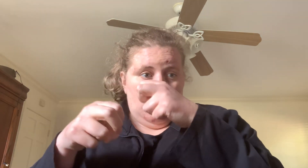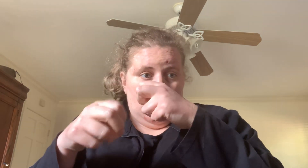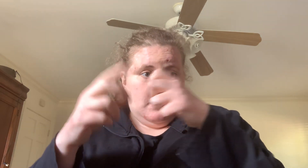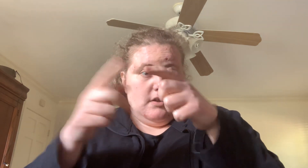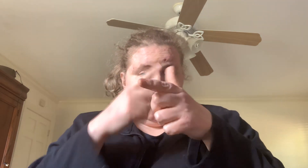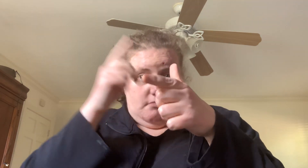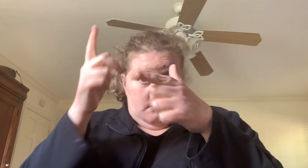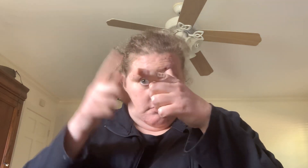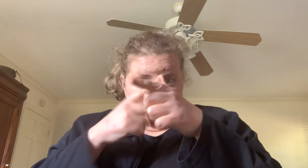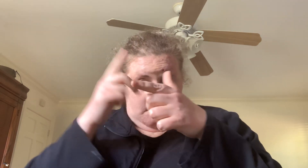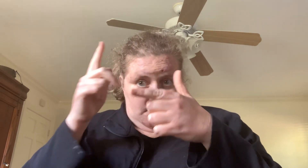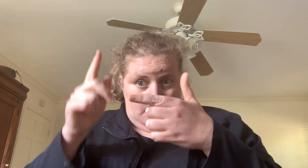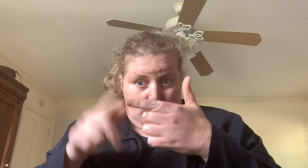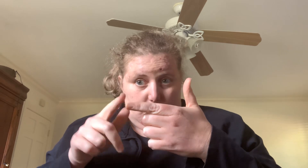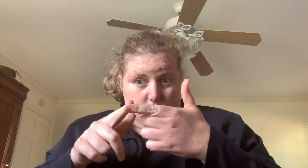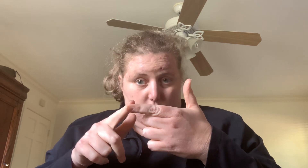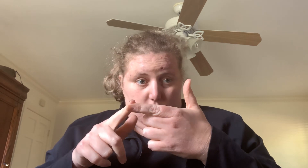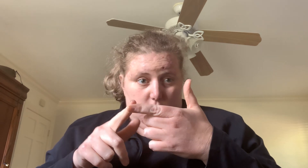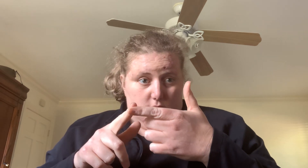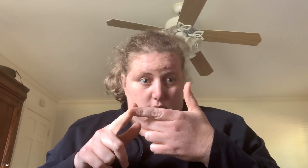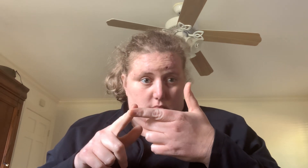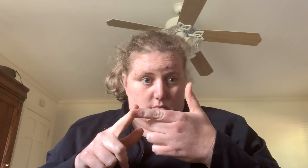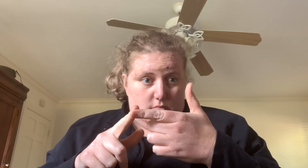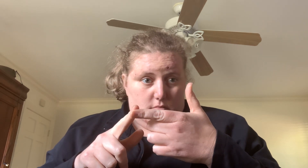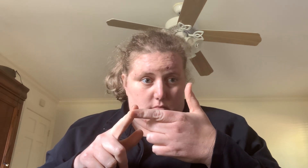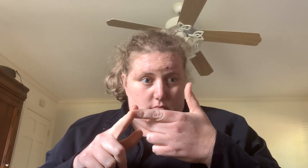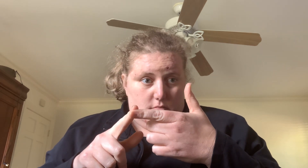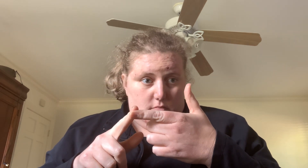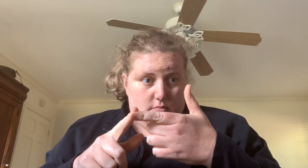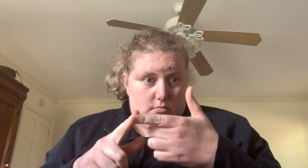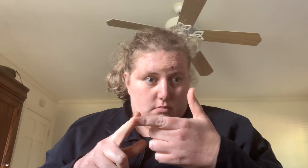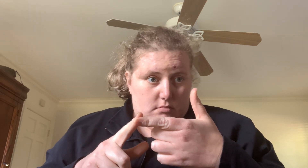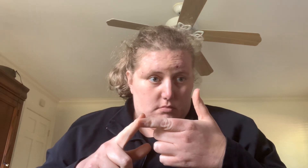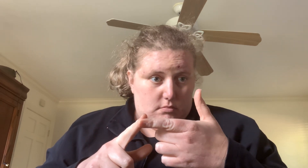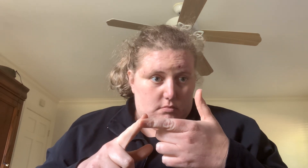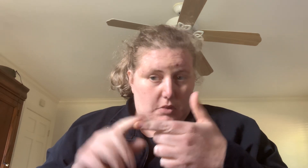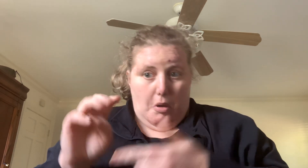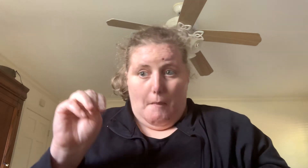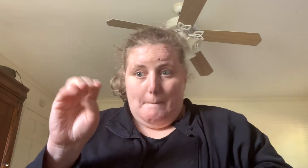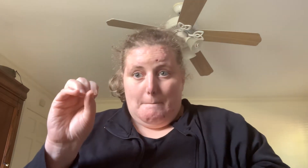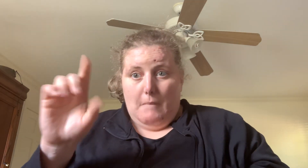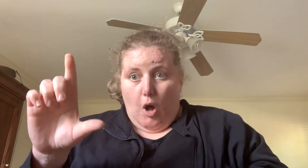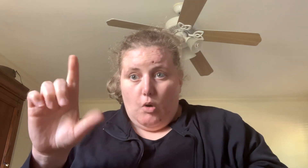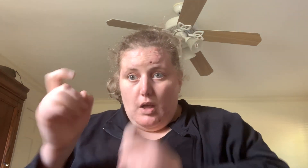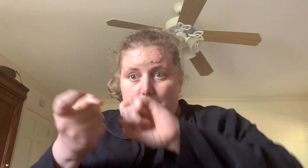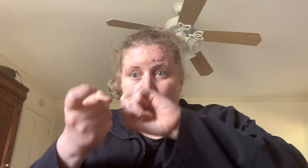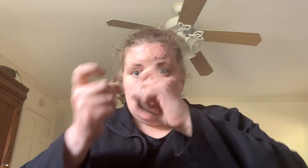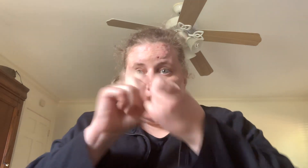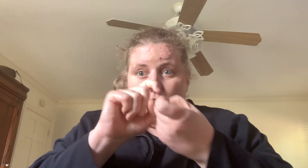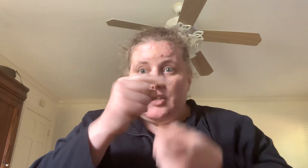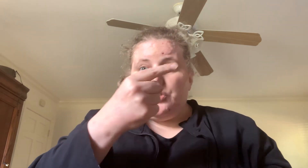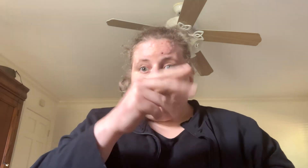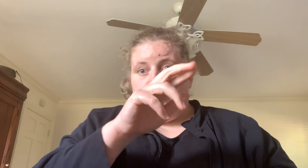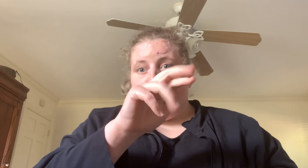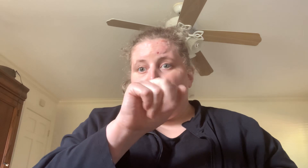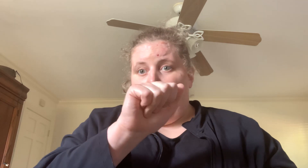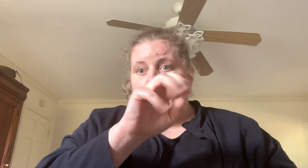you have to convert those moles to grams. When you're going from moles to